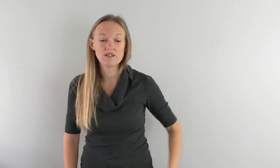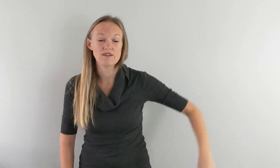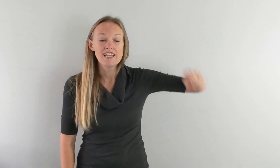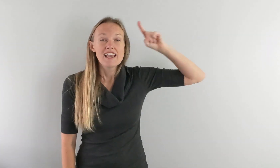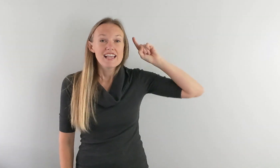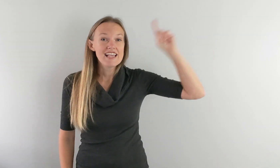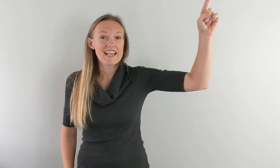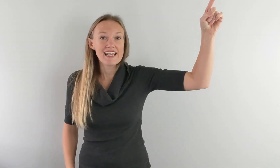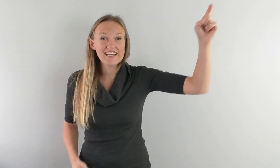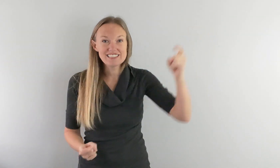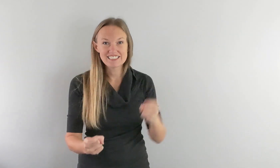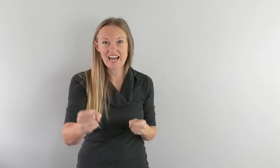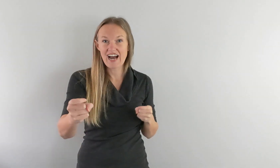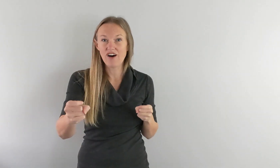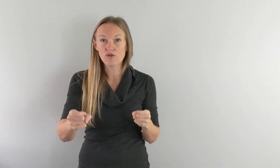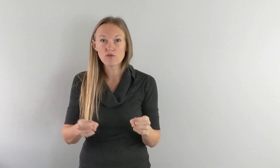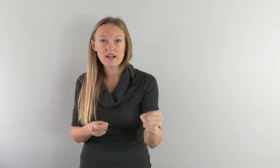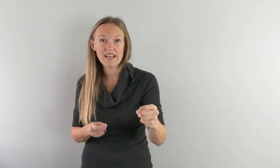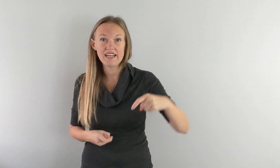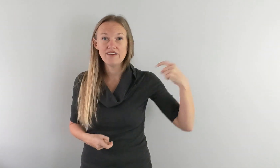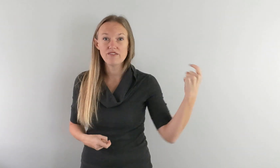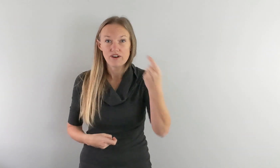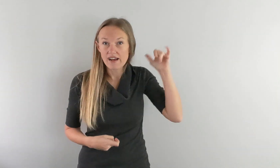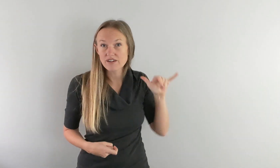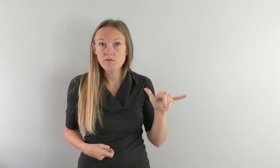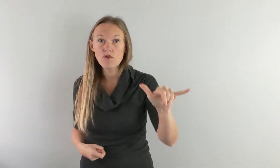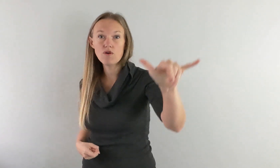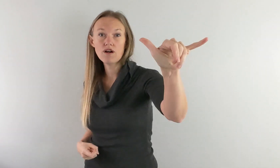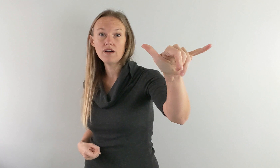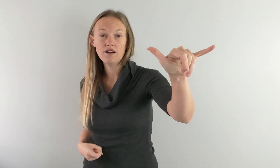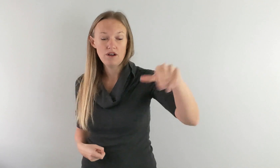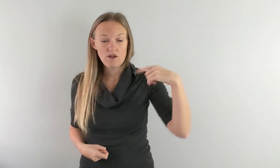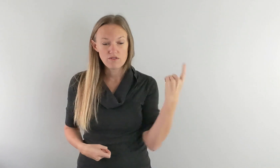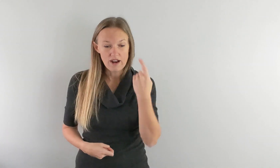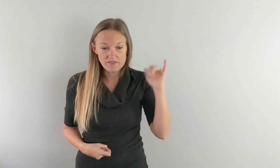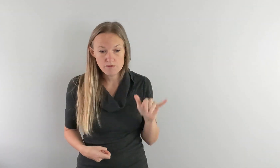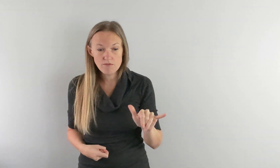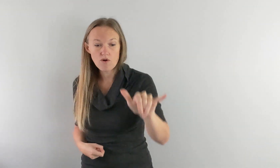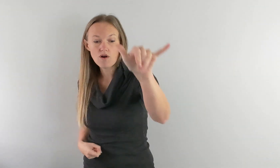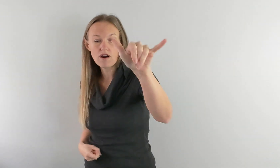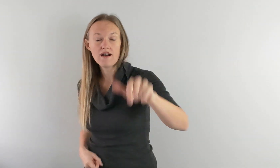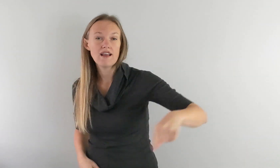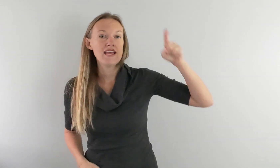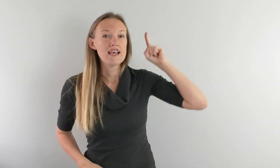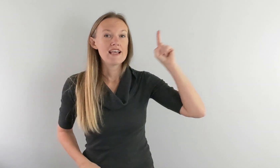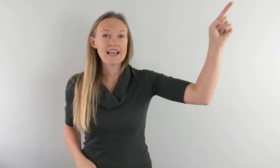So, He shall reign forevermore. Forevermore.